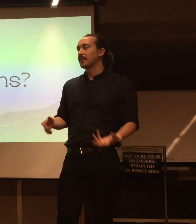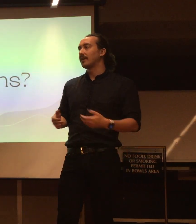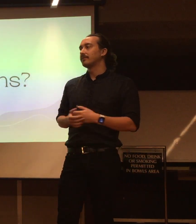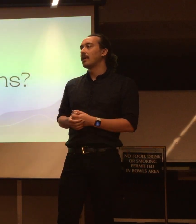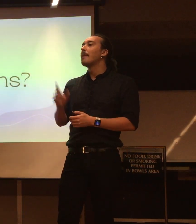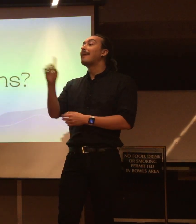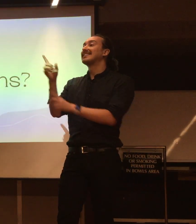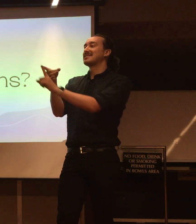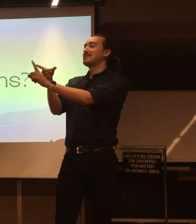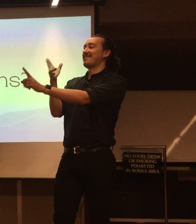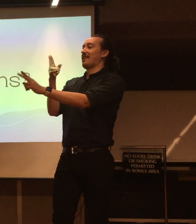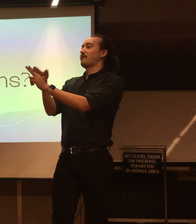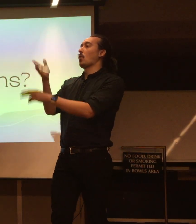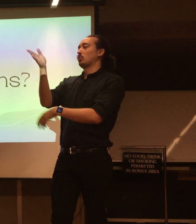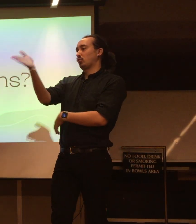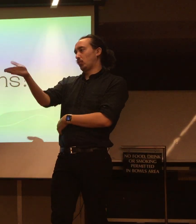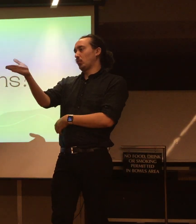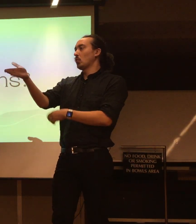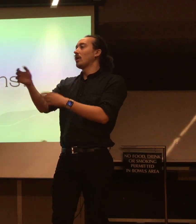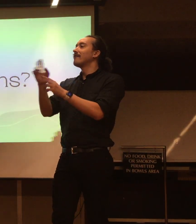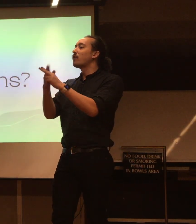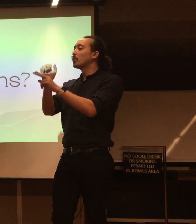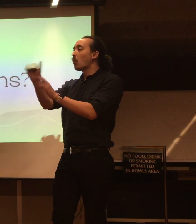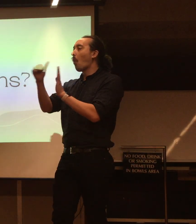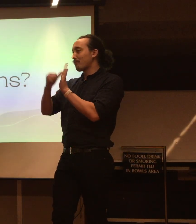been specific to the operation.